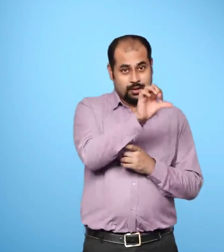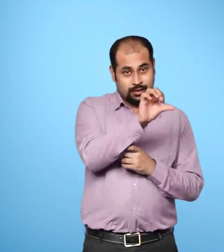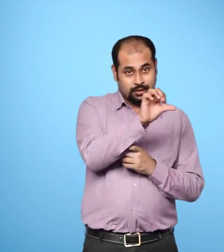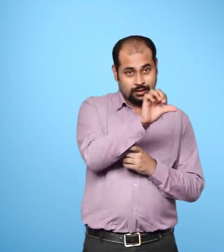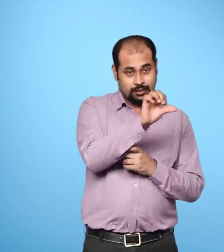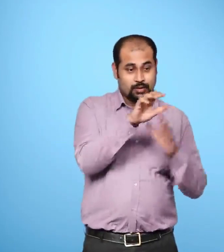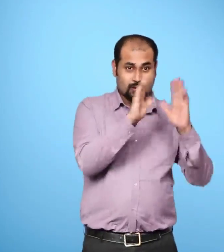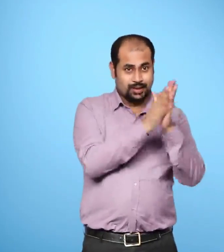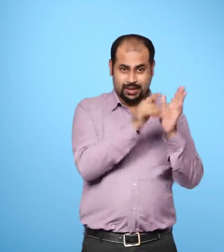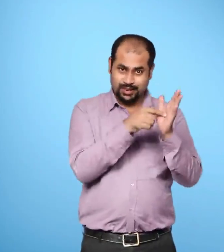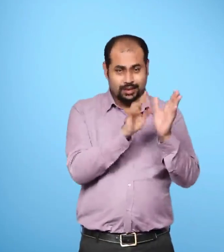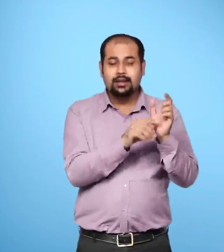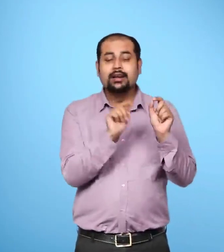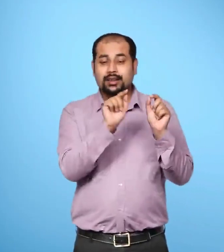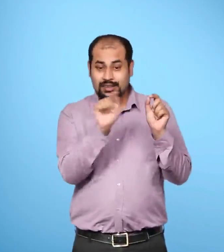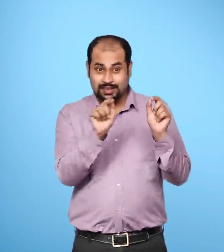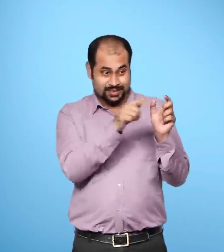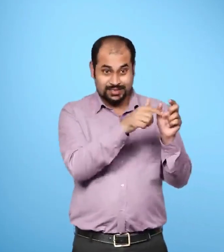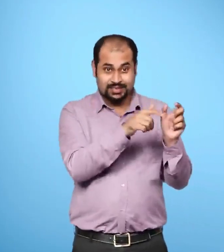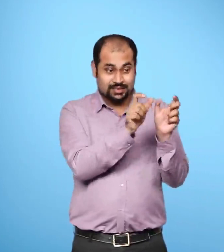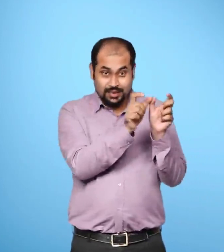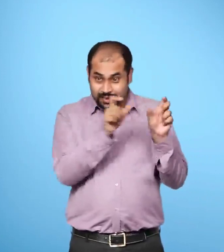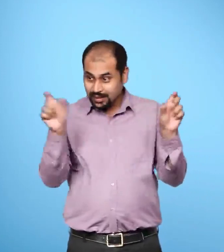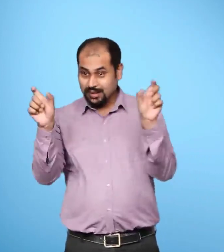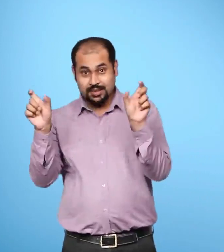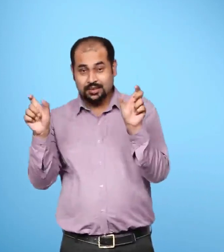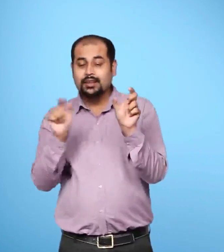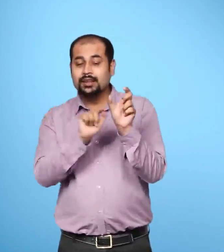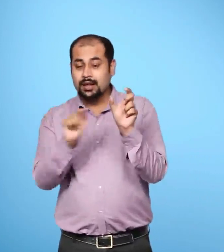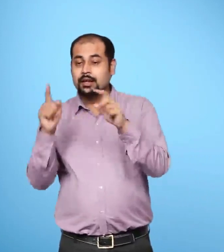19 is equal to dash plus 9.